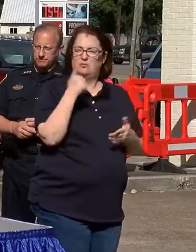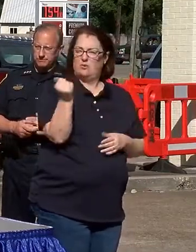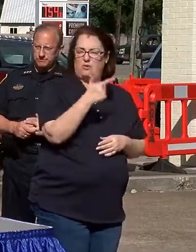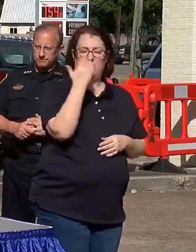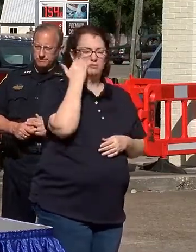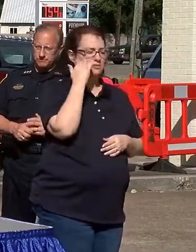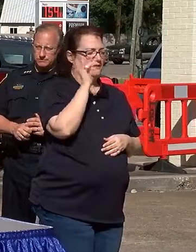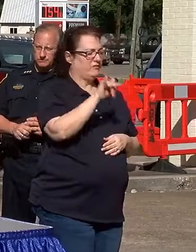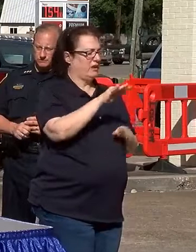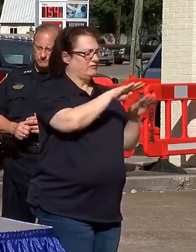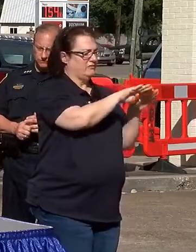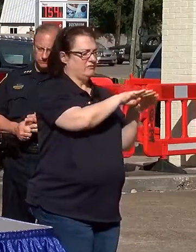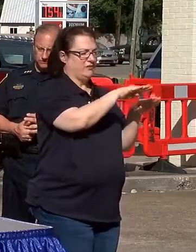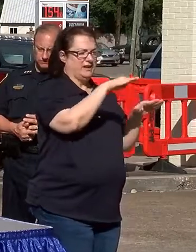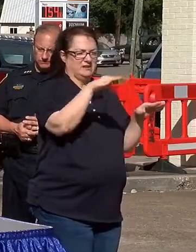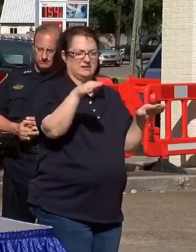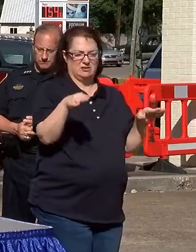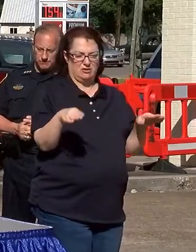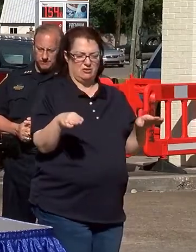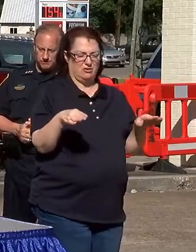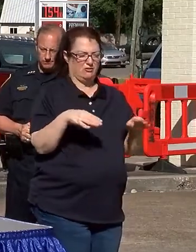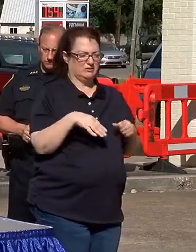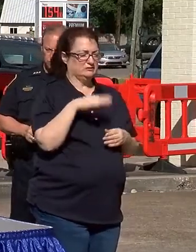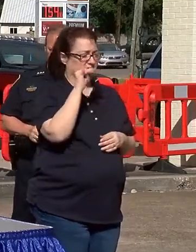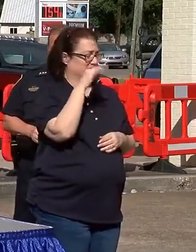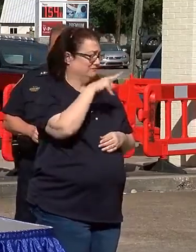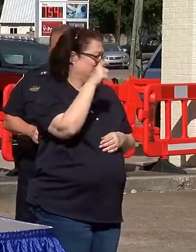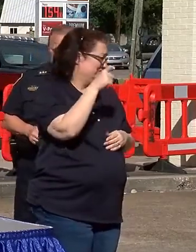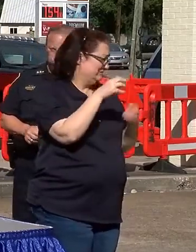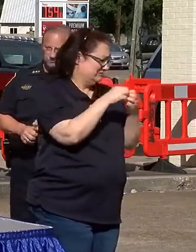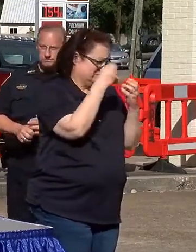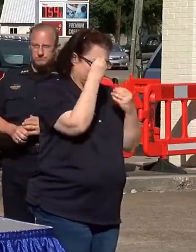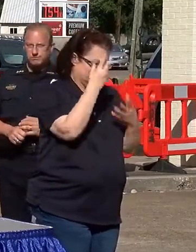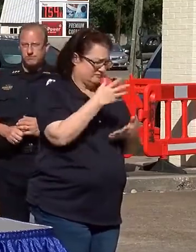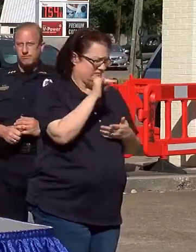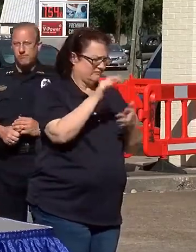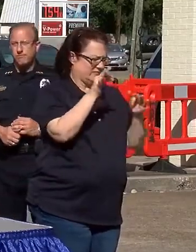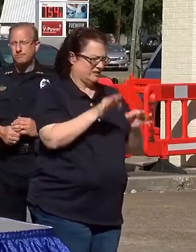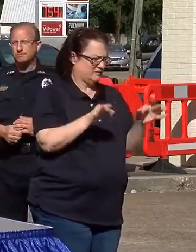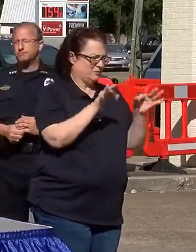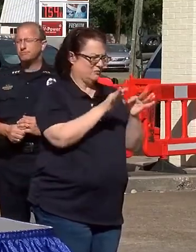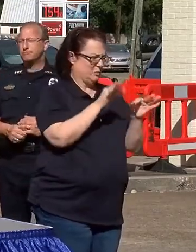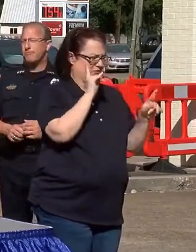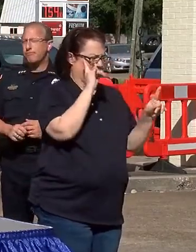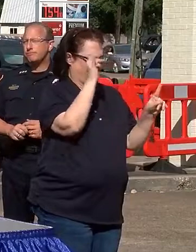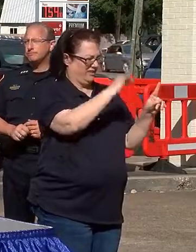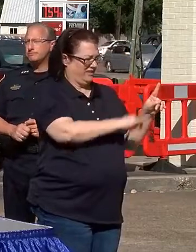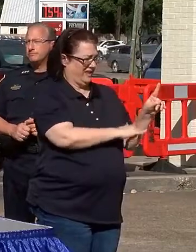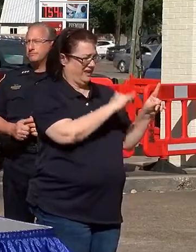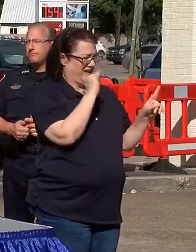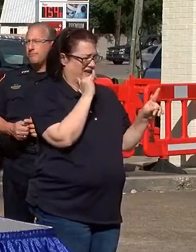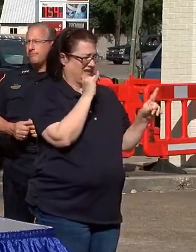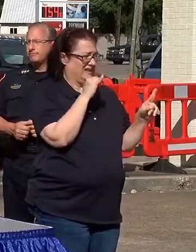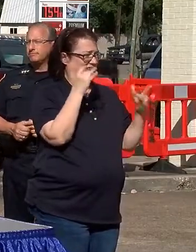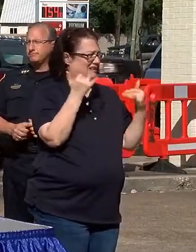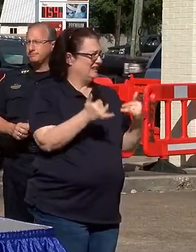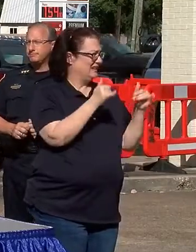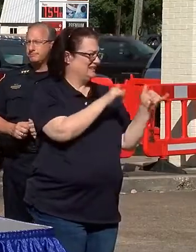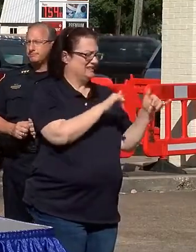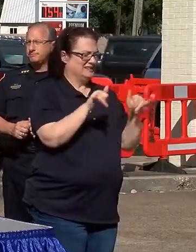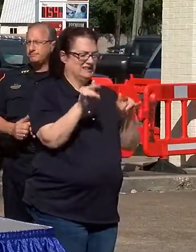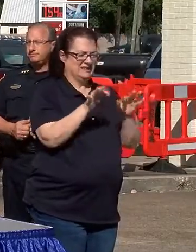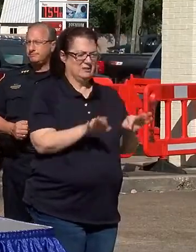the curve, and Dr. Claymont can tell us about that if you'd like. And it was important to get ahead of that on the medical standpoint. It's just as important